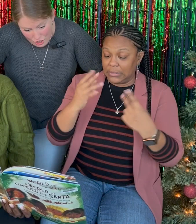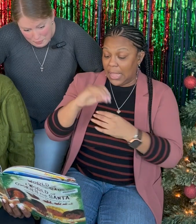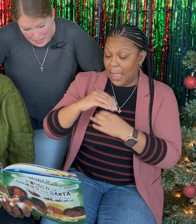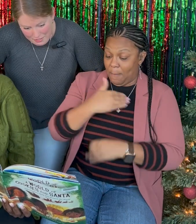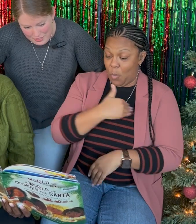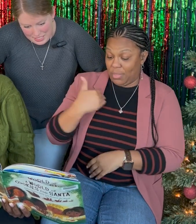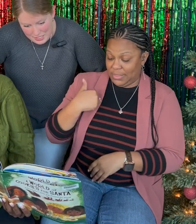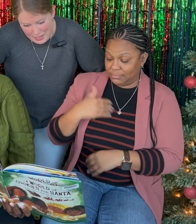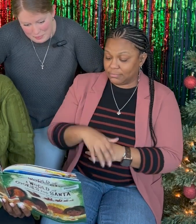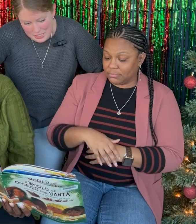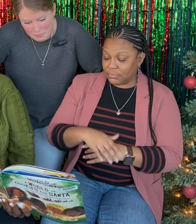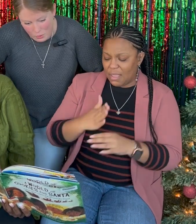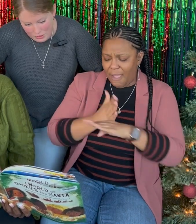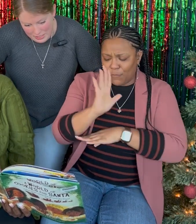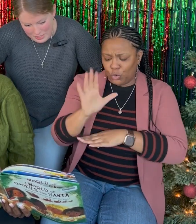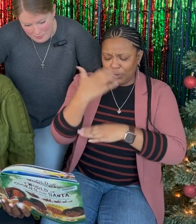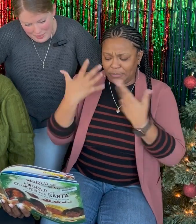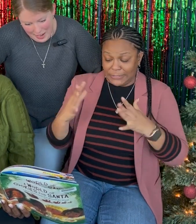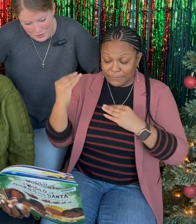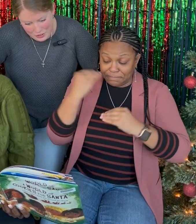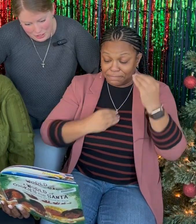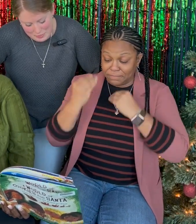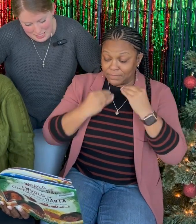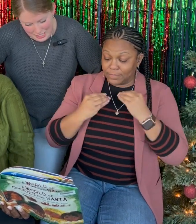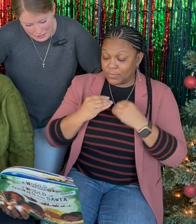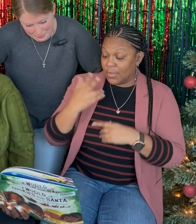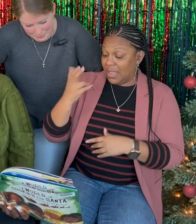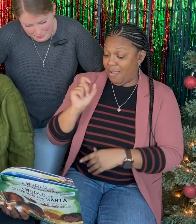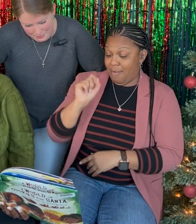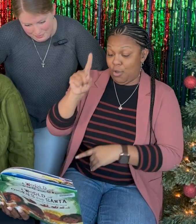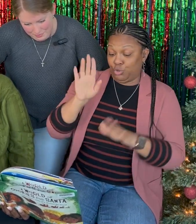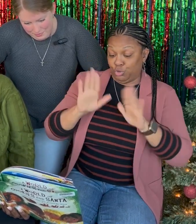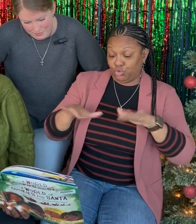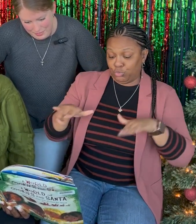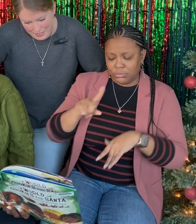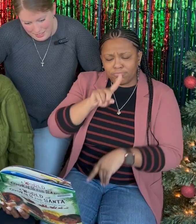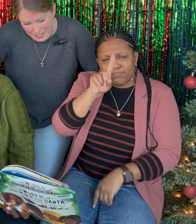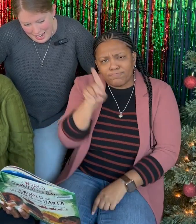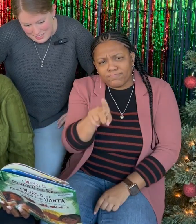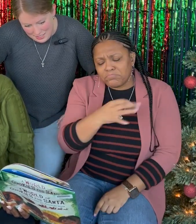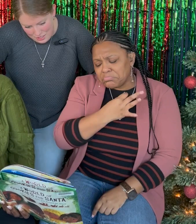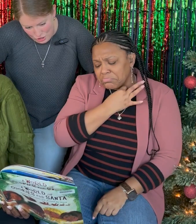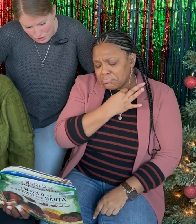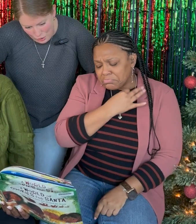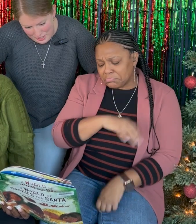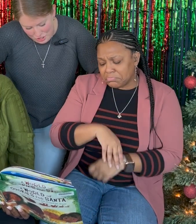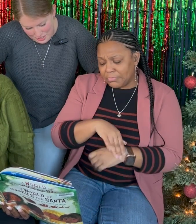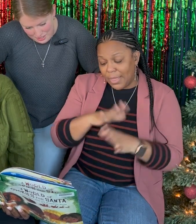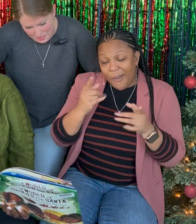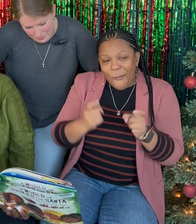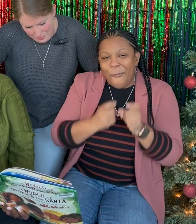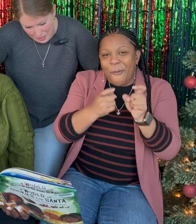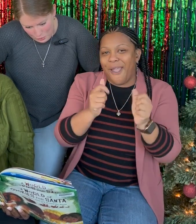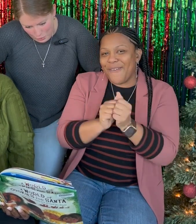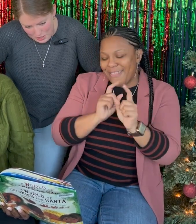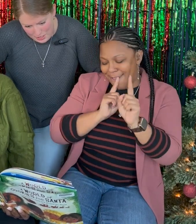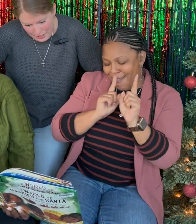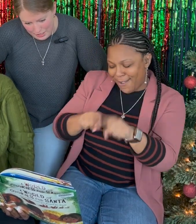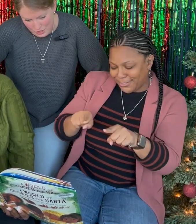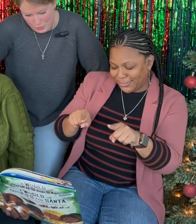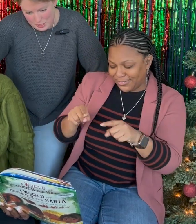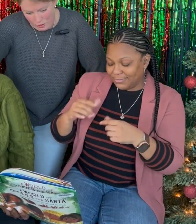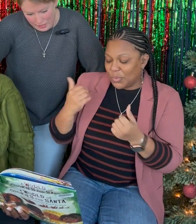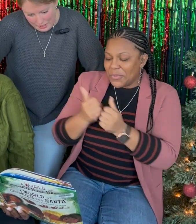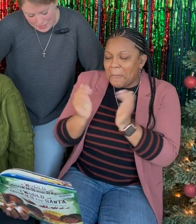The Starman visits families in Poland after the Christmas dinner. He asks the children questions and rewards